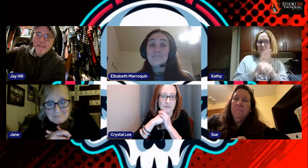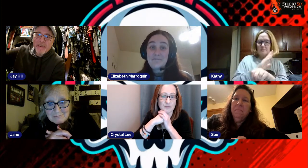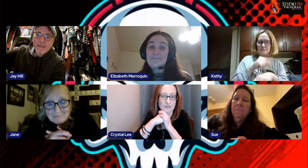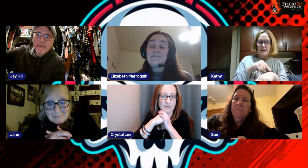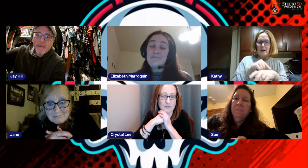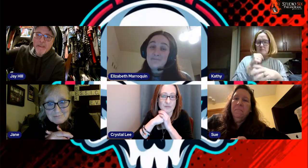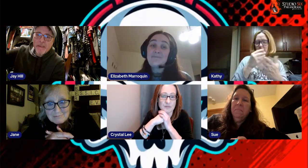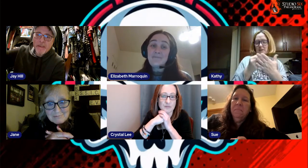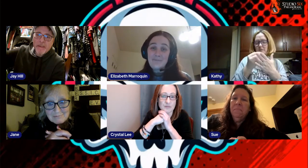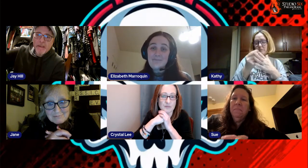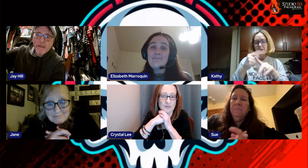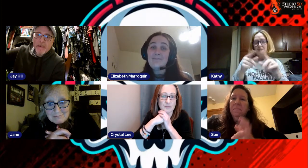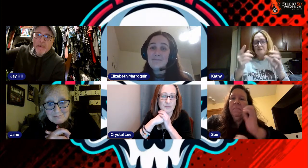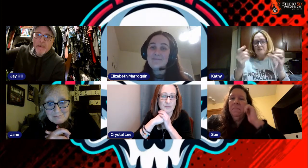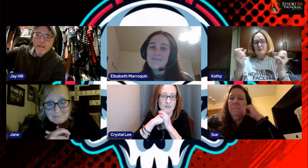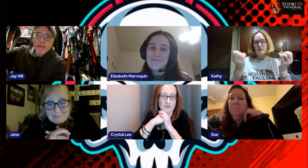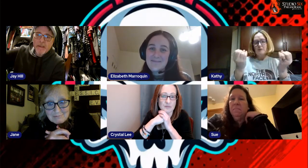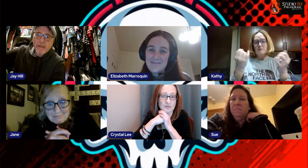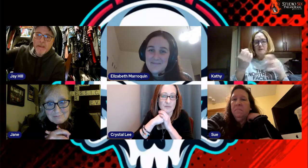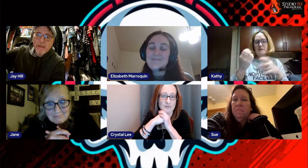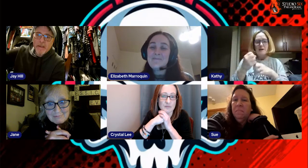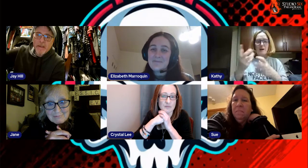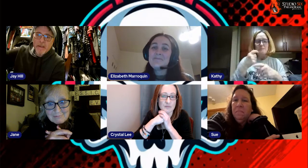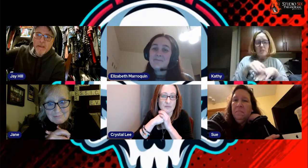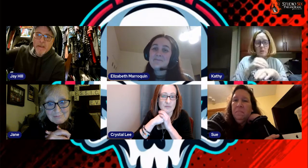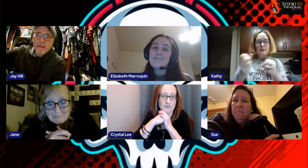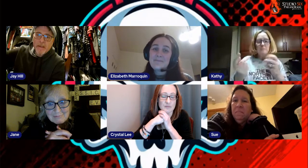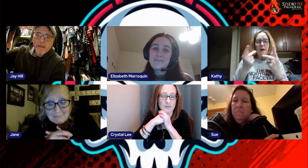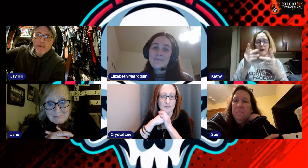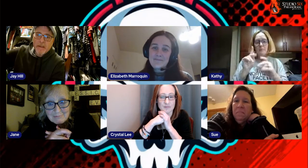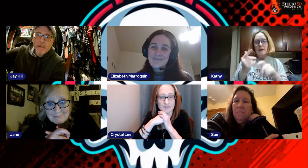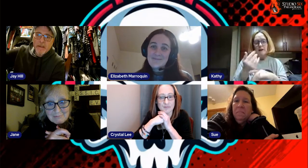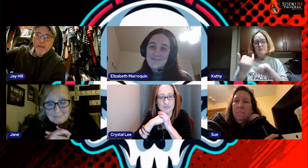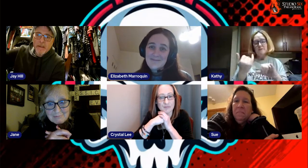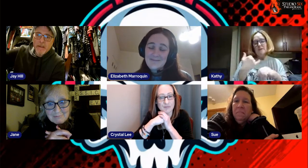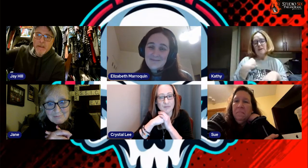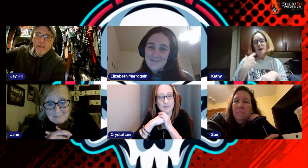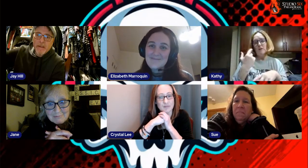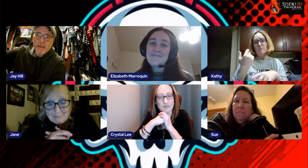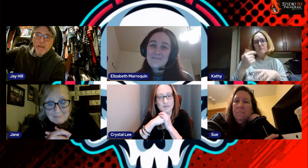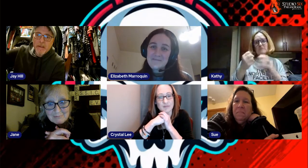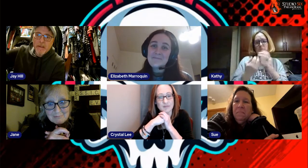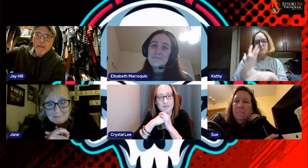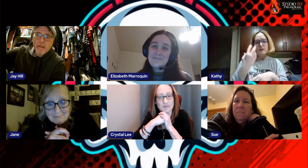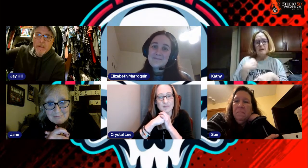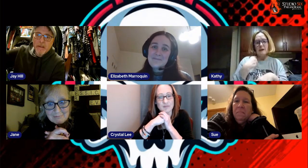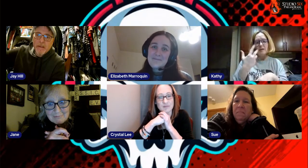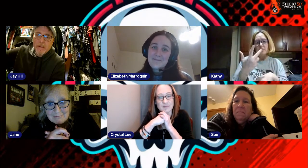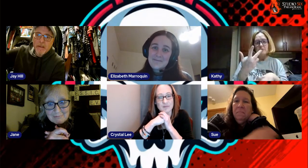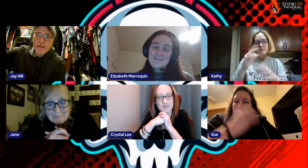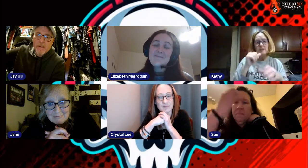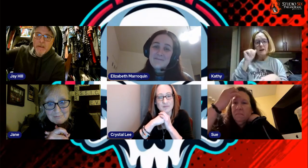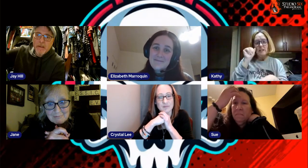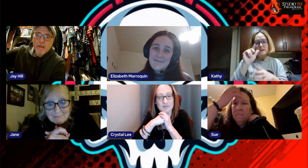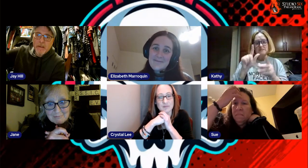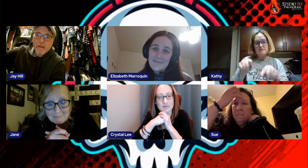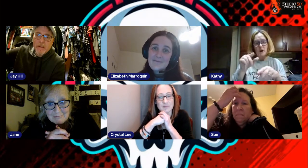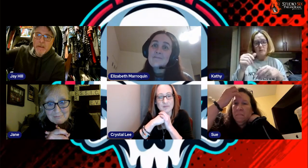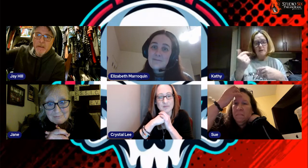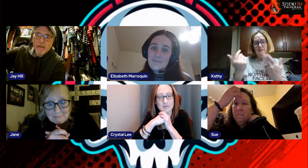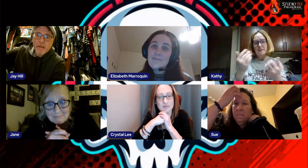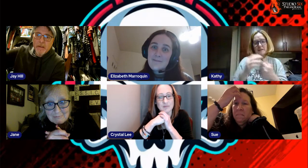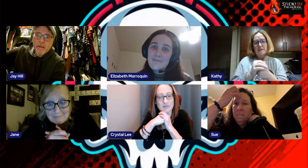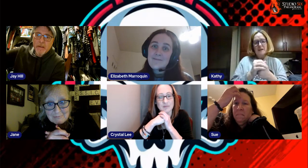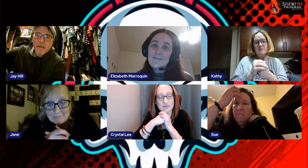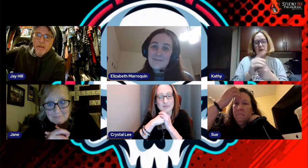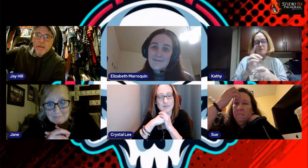not time, not enough money, so I'm slowly getting back up again. Right now, for spring, I got 3 adult classes